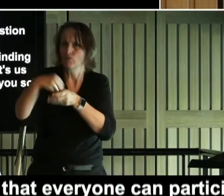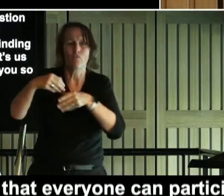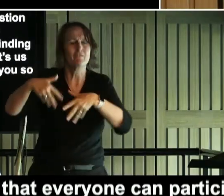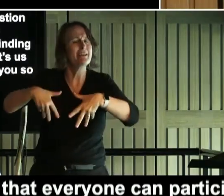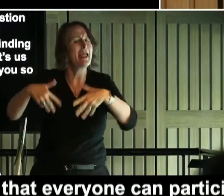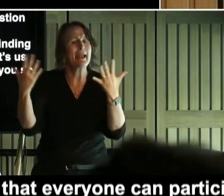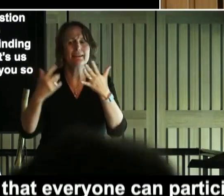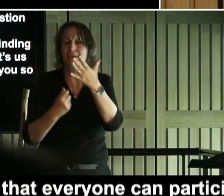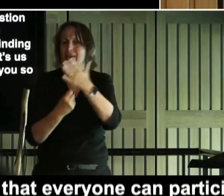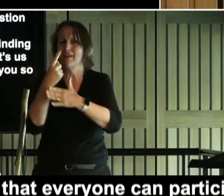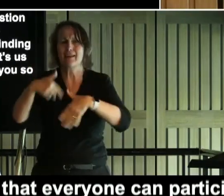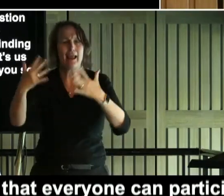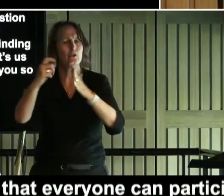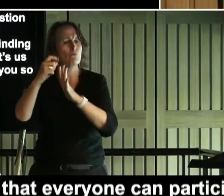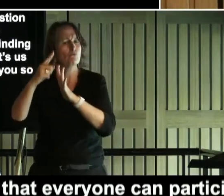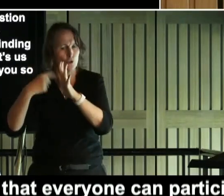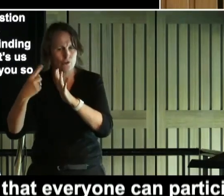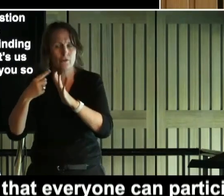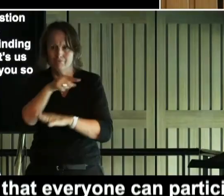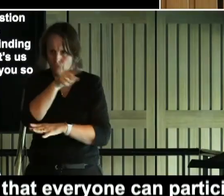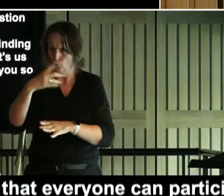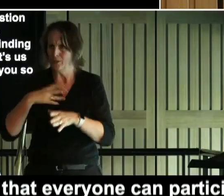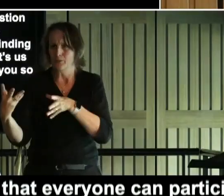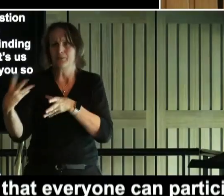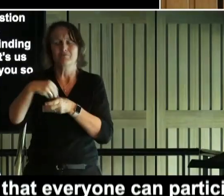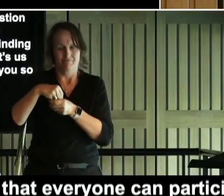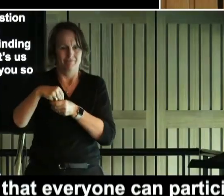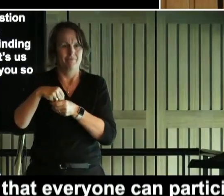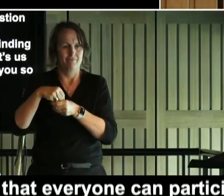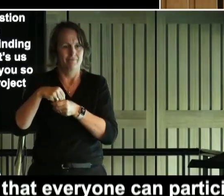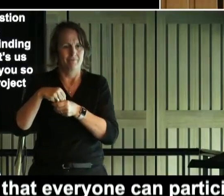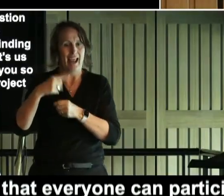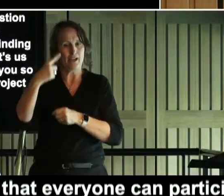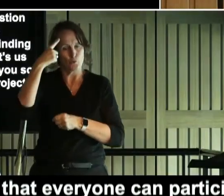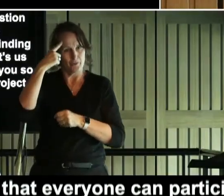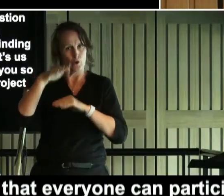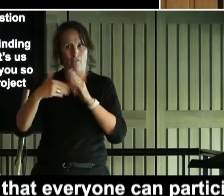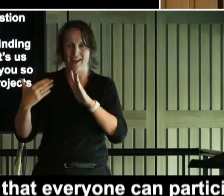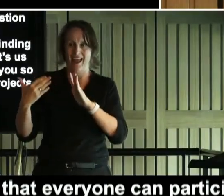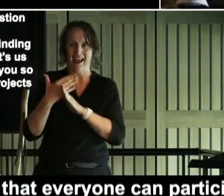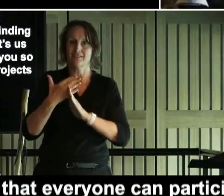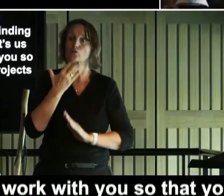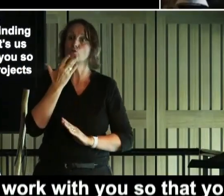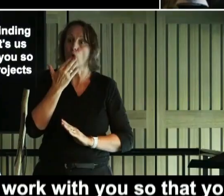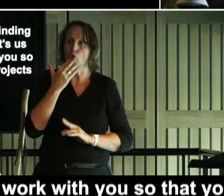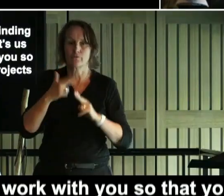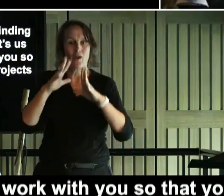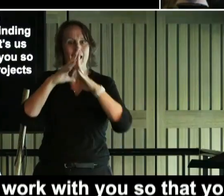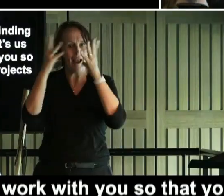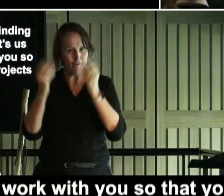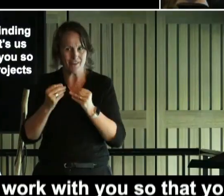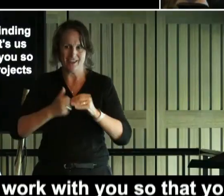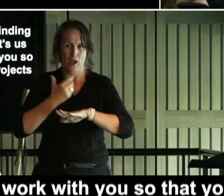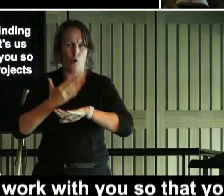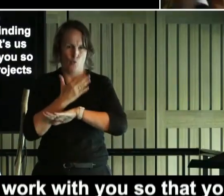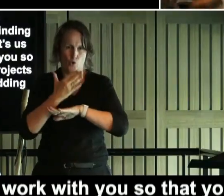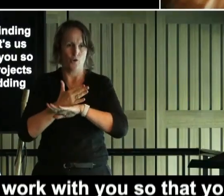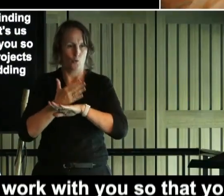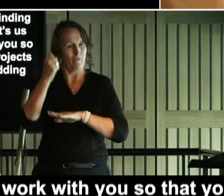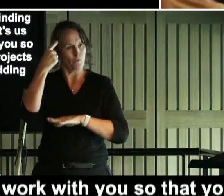of the projects that we're doing, and also thinking about embedding access costs into all of our work that we make as